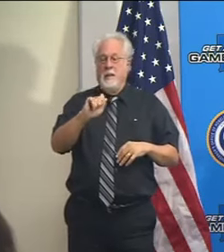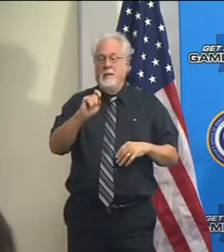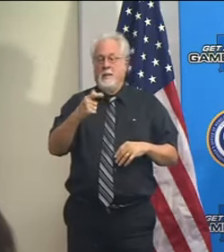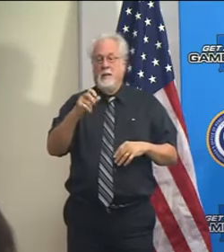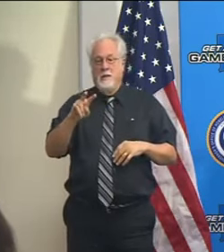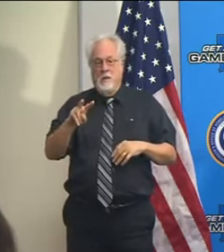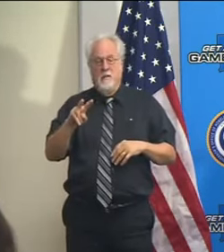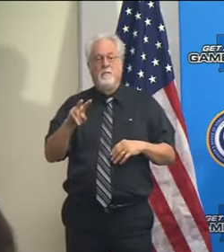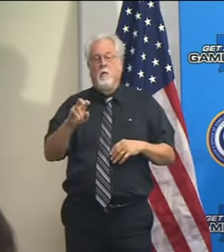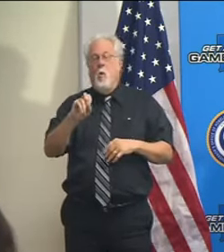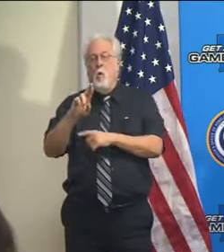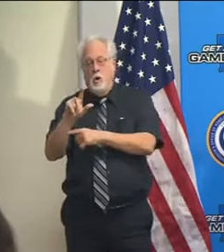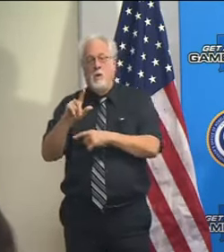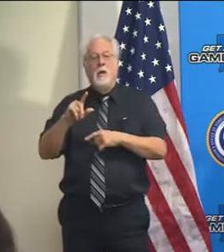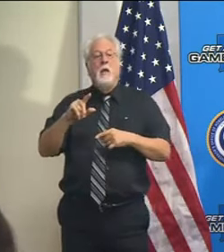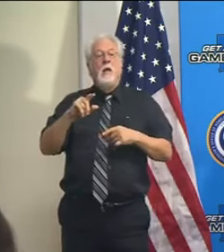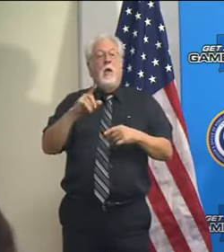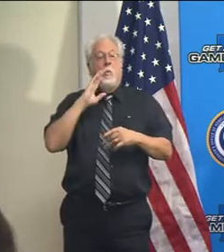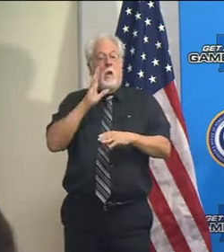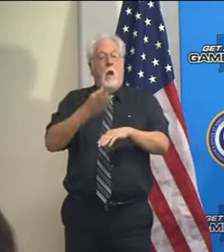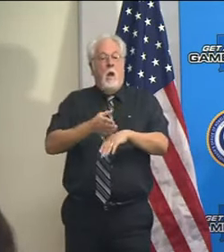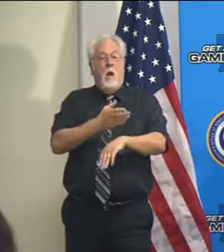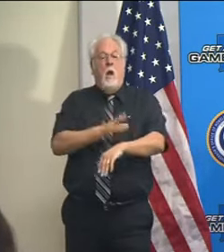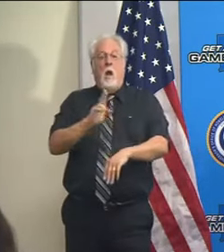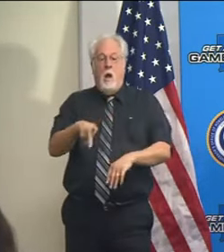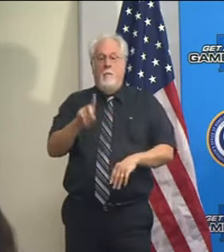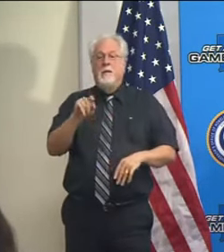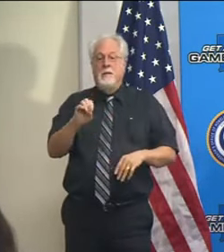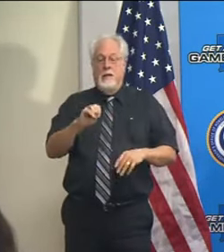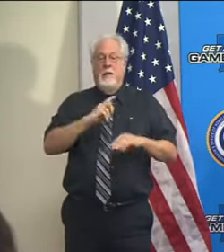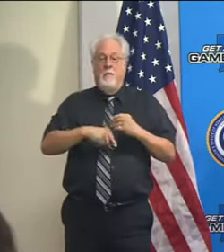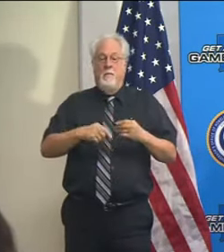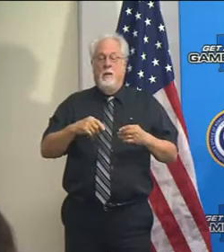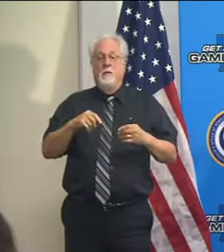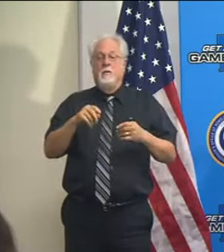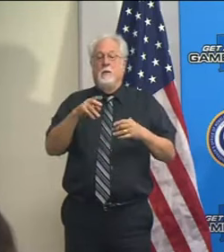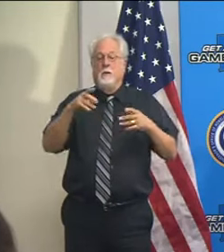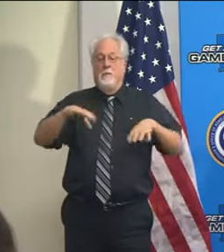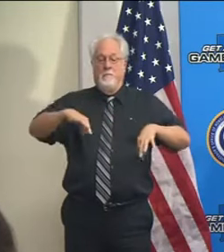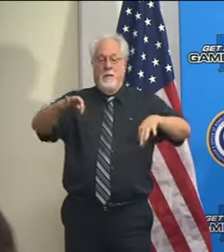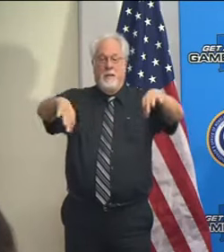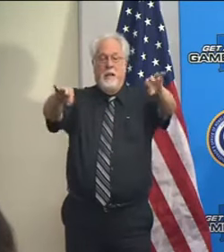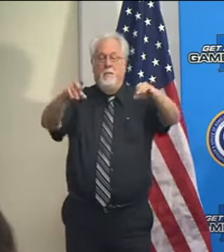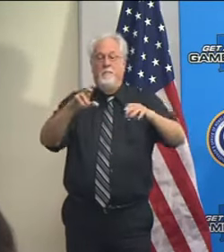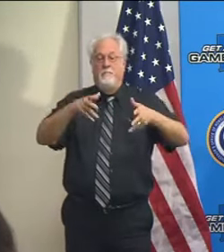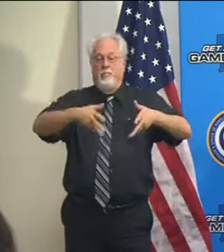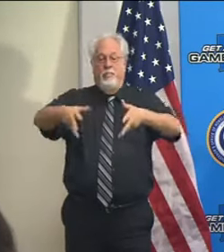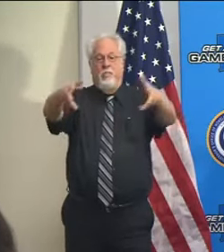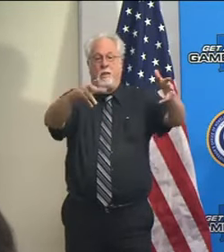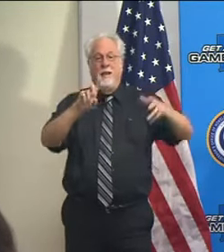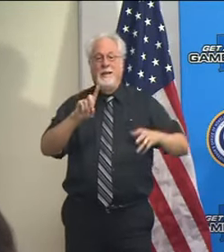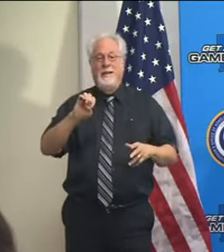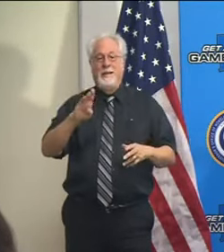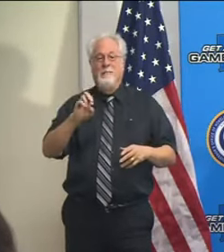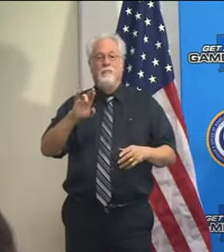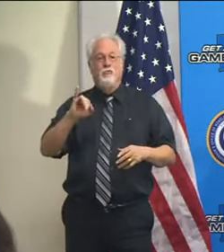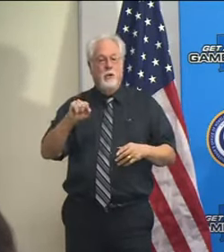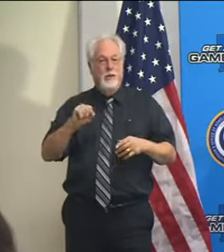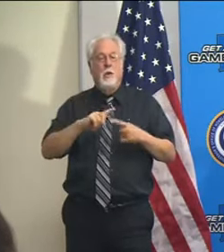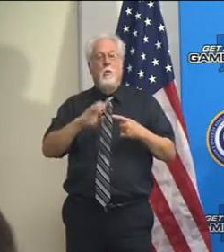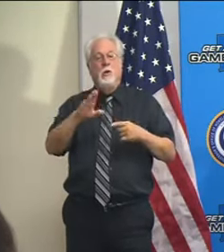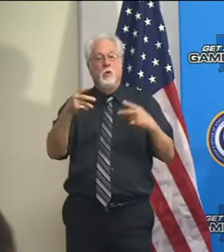10 p.m. So if you want to know about debris pickup in your area, when your highway may be cleared